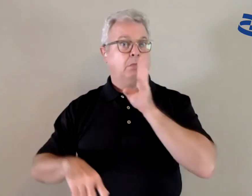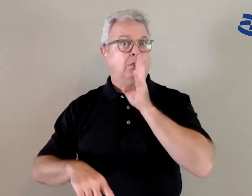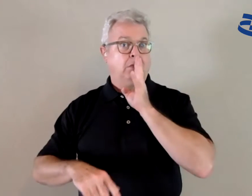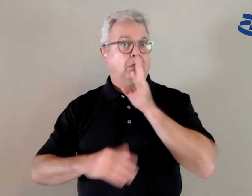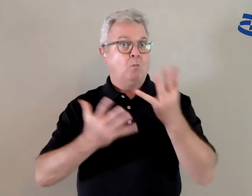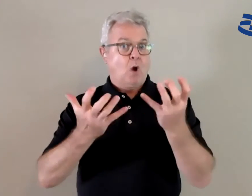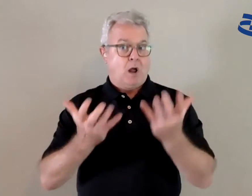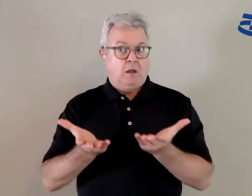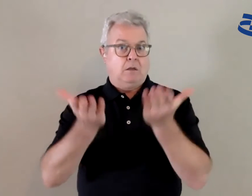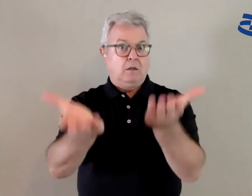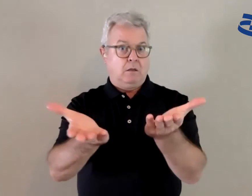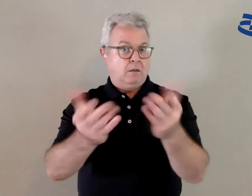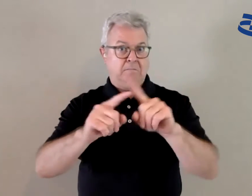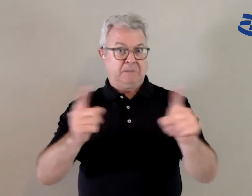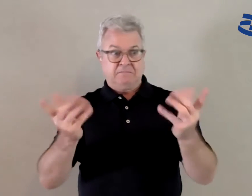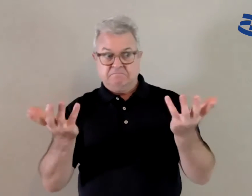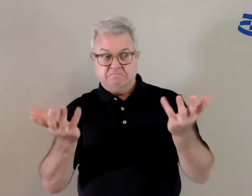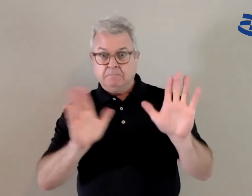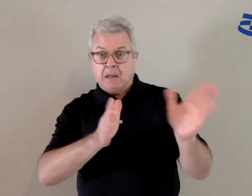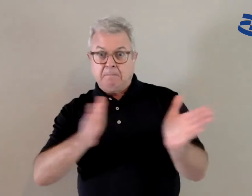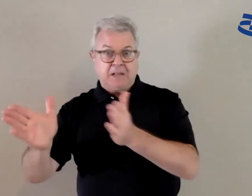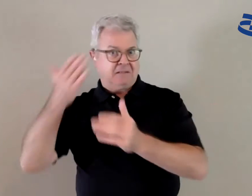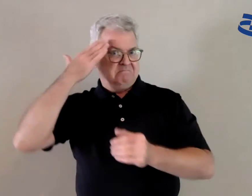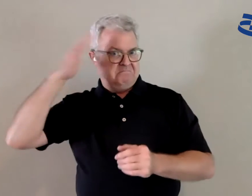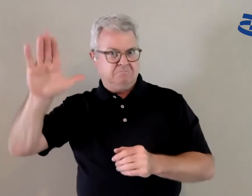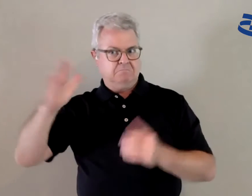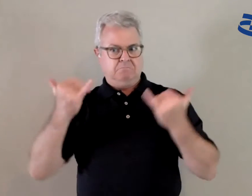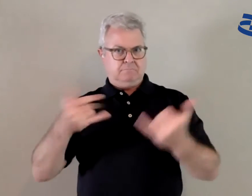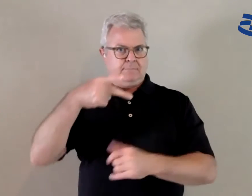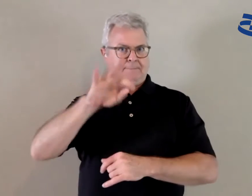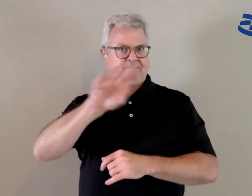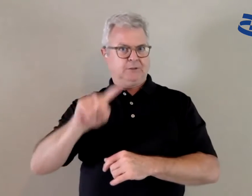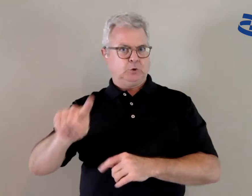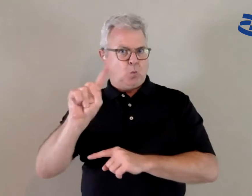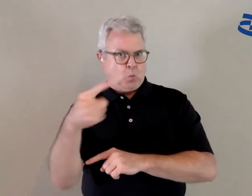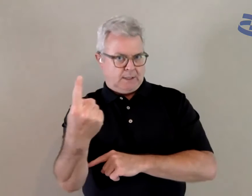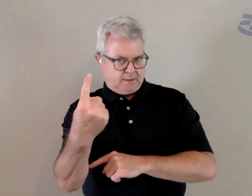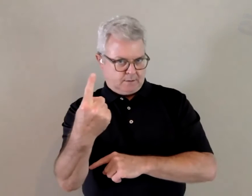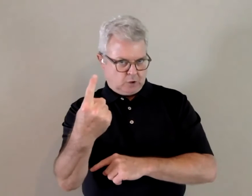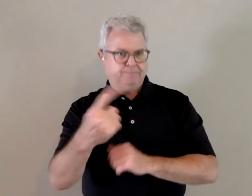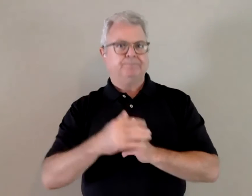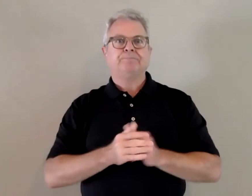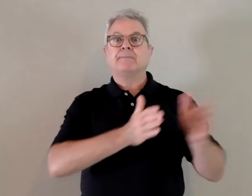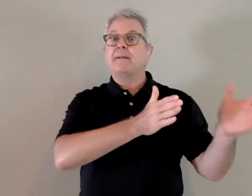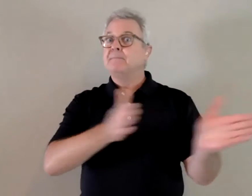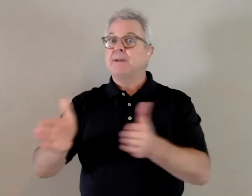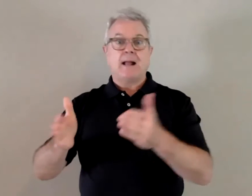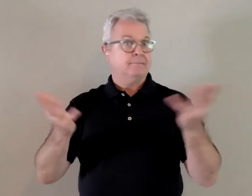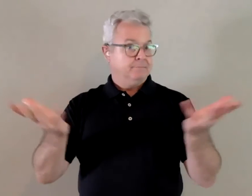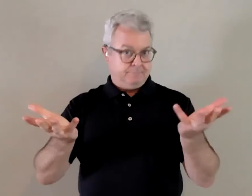and Johnson & Johnson have not been approved. They have discussed sending their information to the FDA, but so